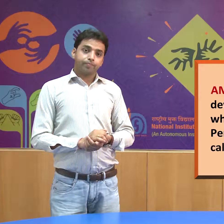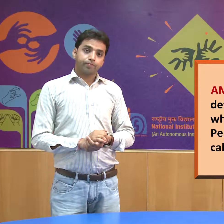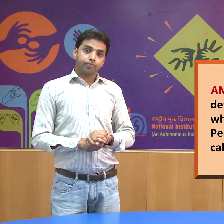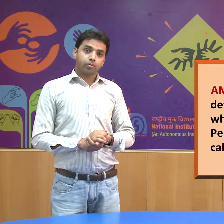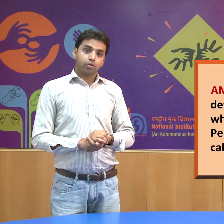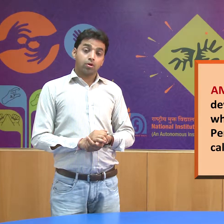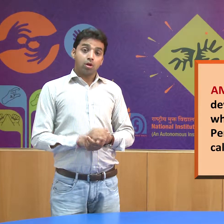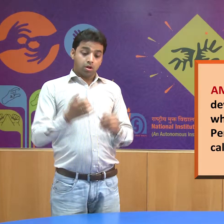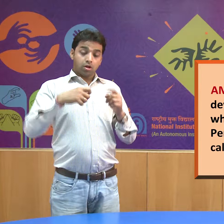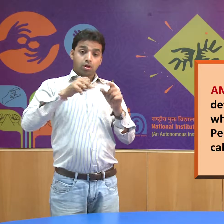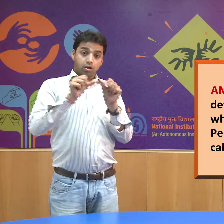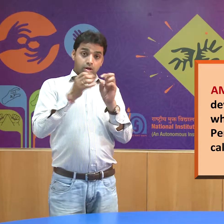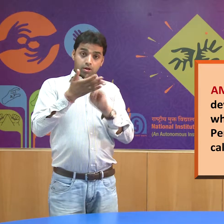Amir Khusro